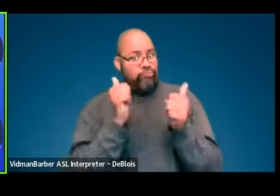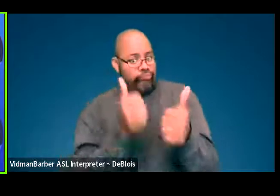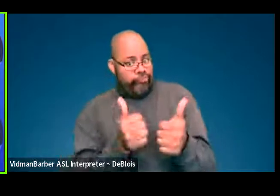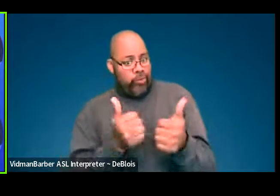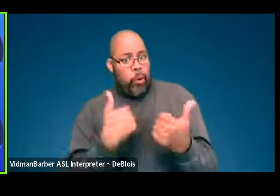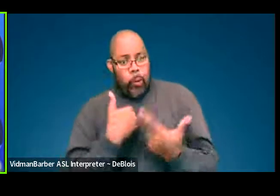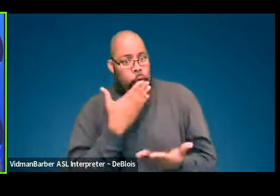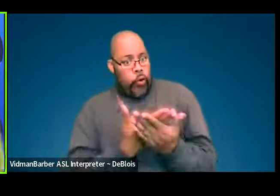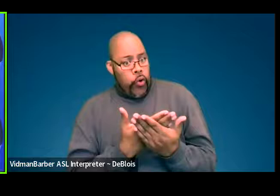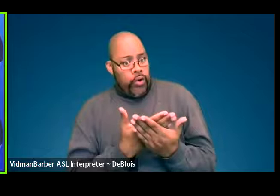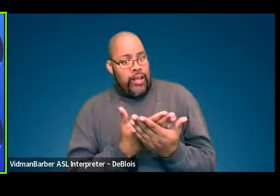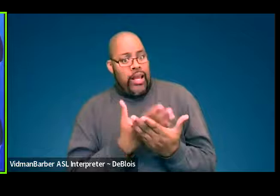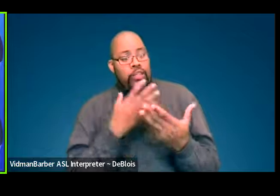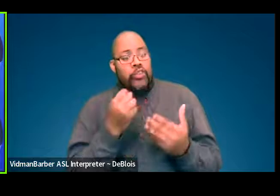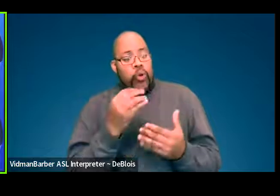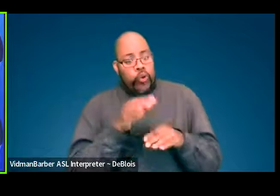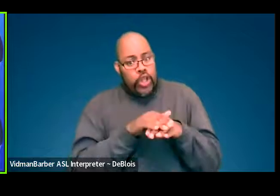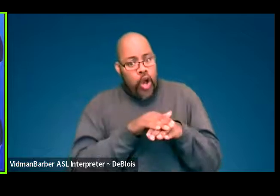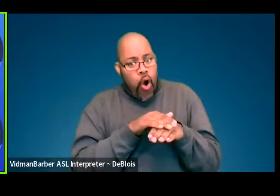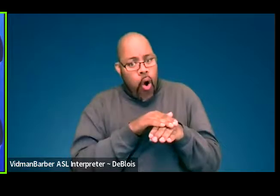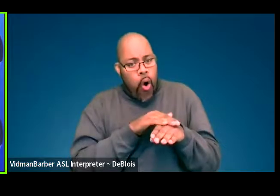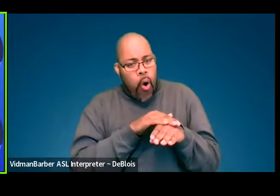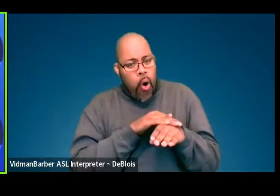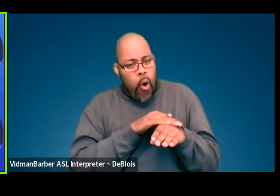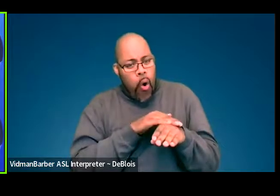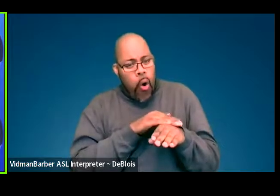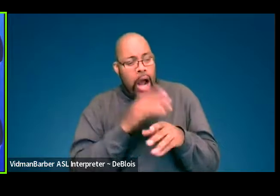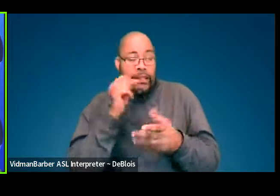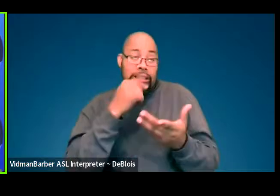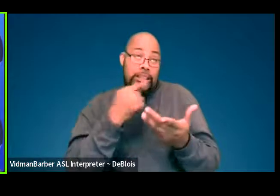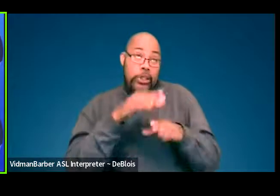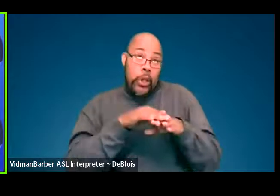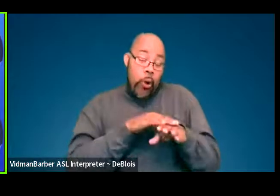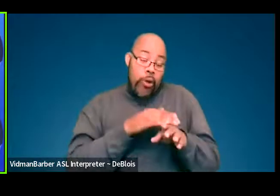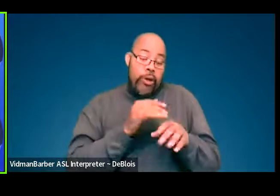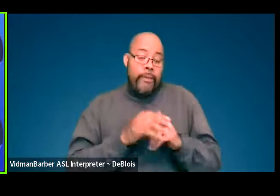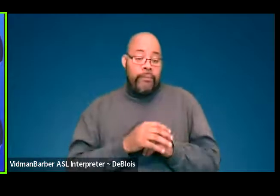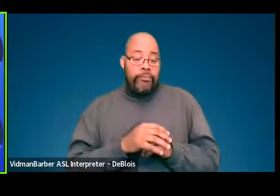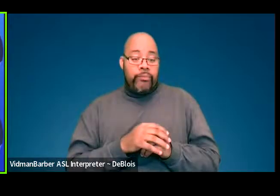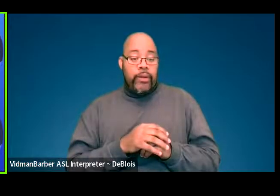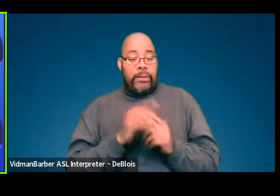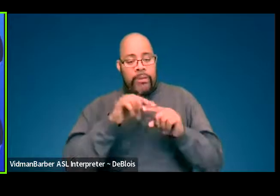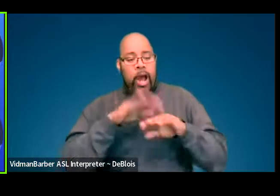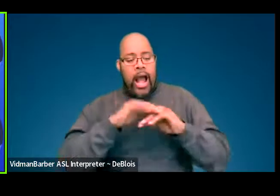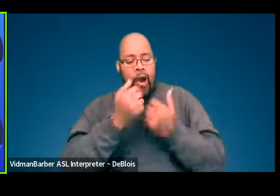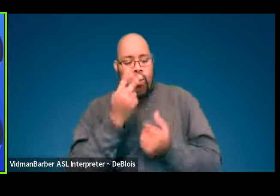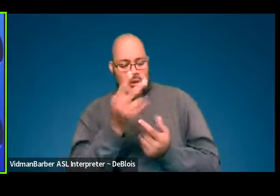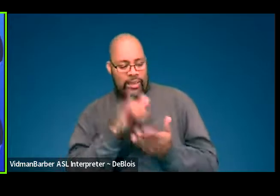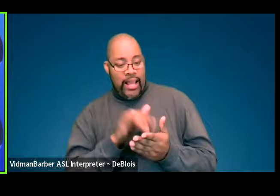we was good. And slowly, I guess you could say slowly, it depends on how you